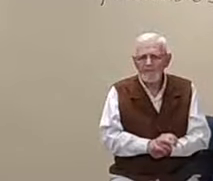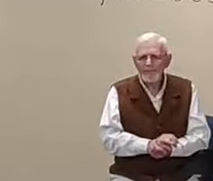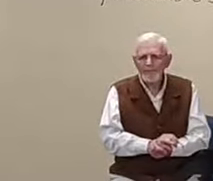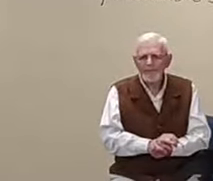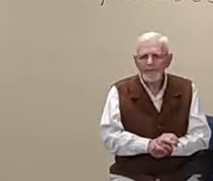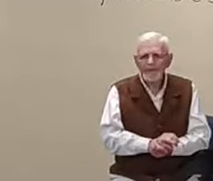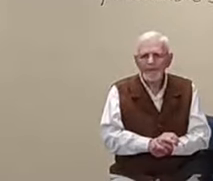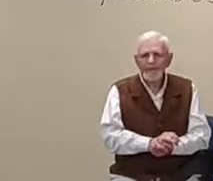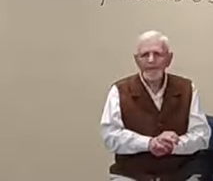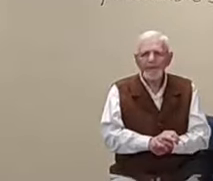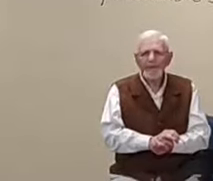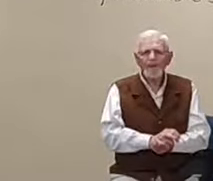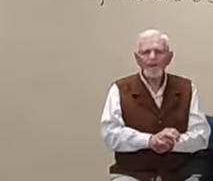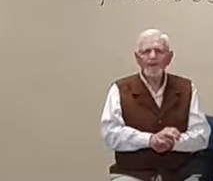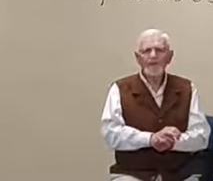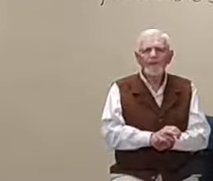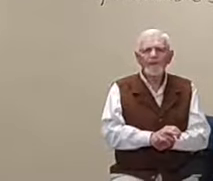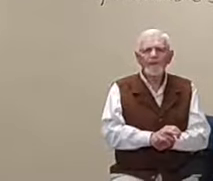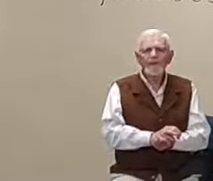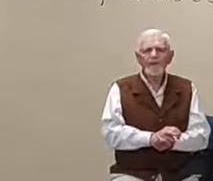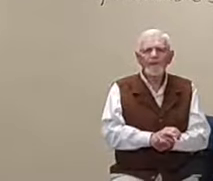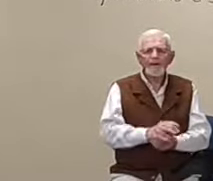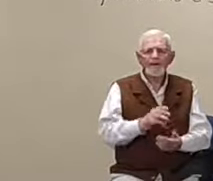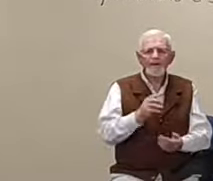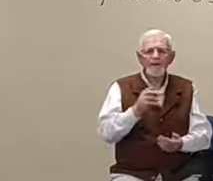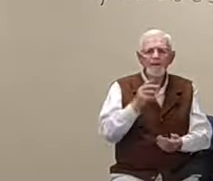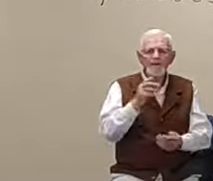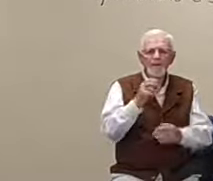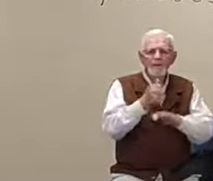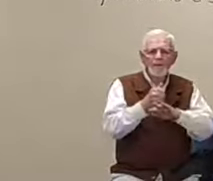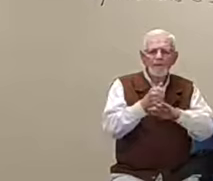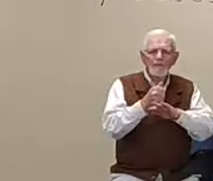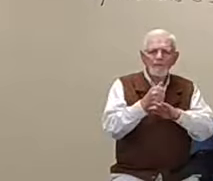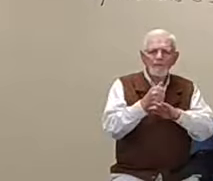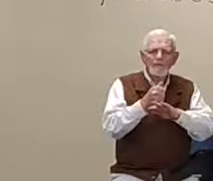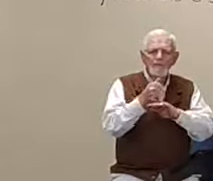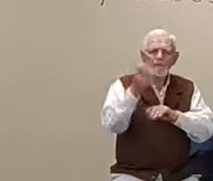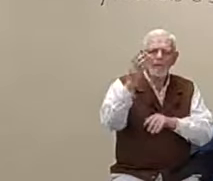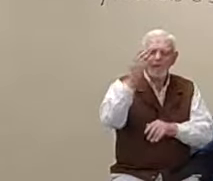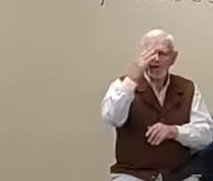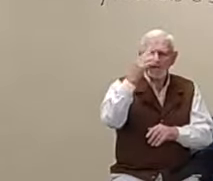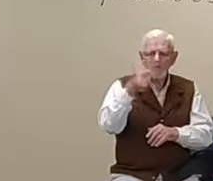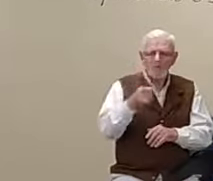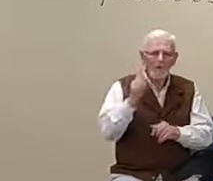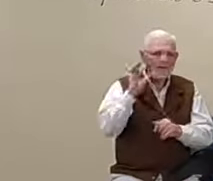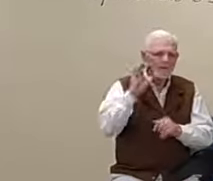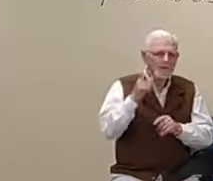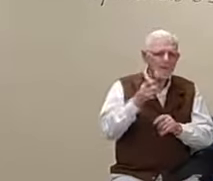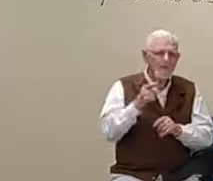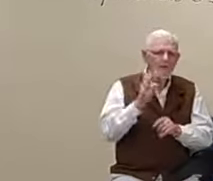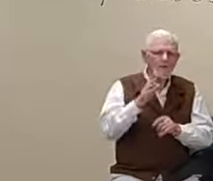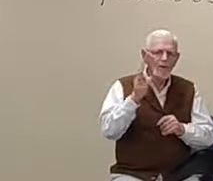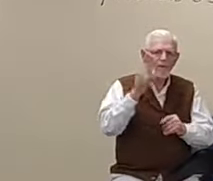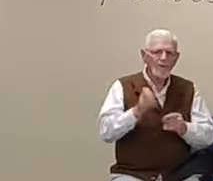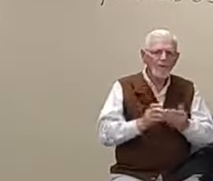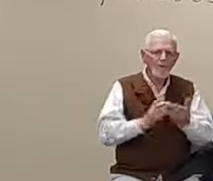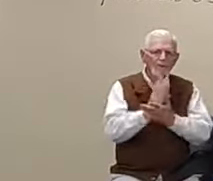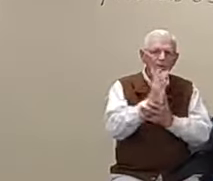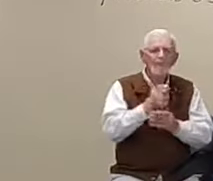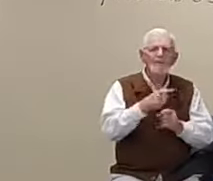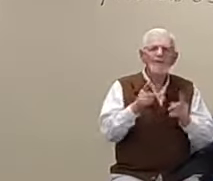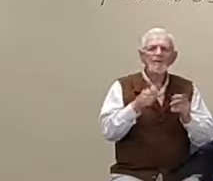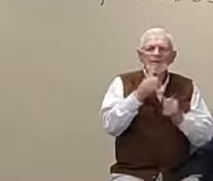Lord's on the throne. He knows you. He hears you. It's going to be okay. And but you don't